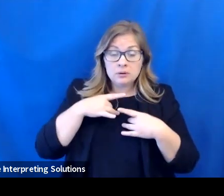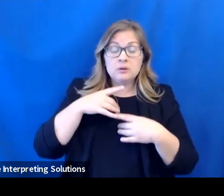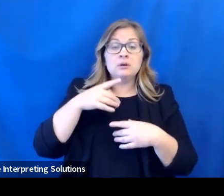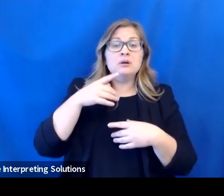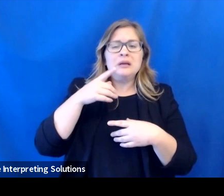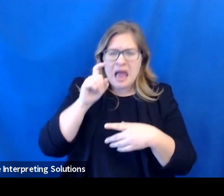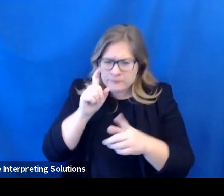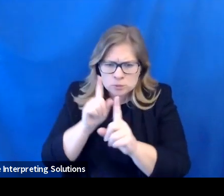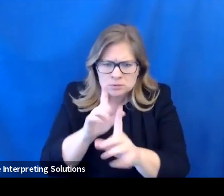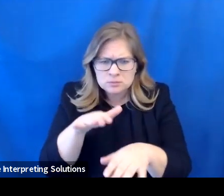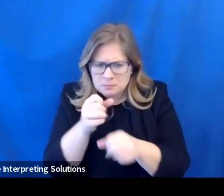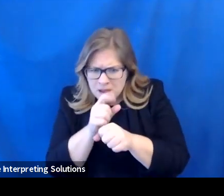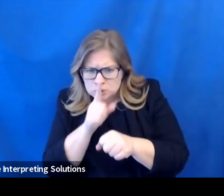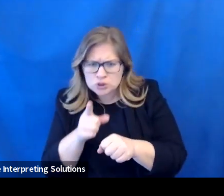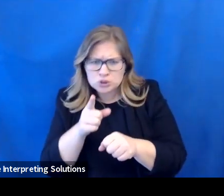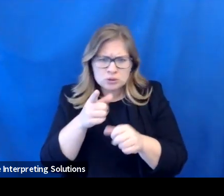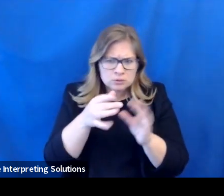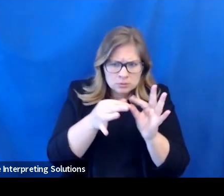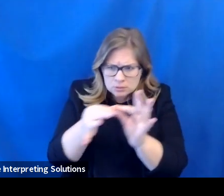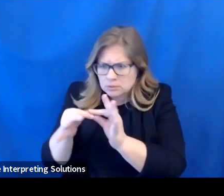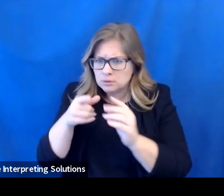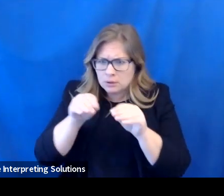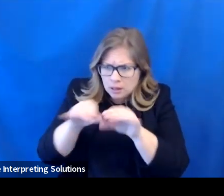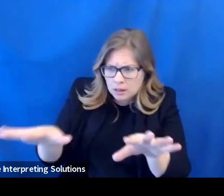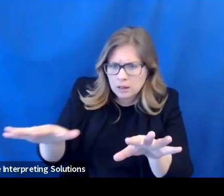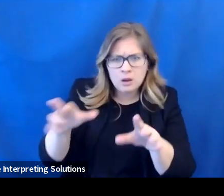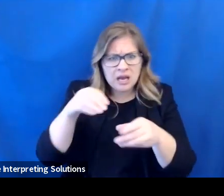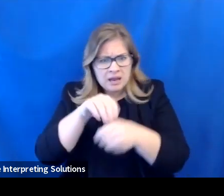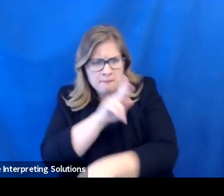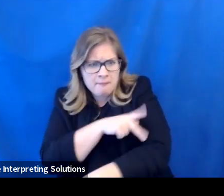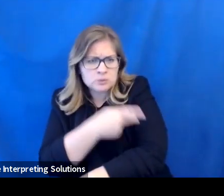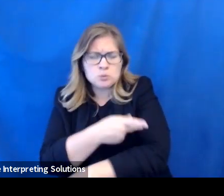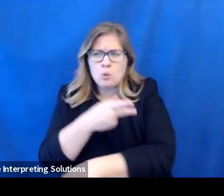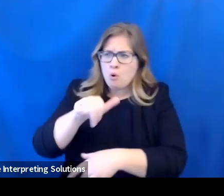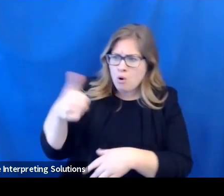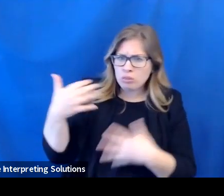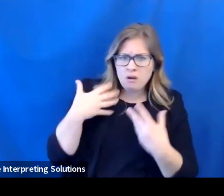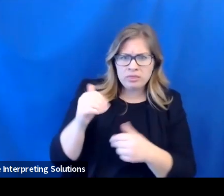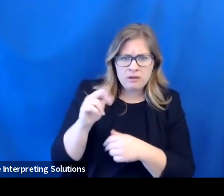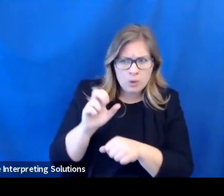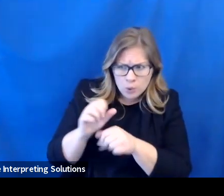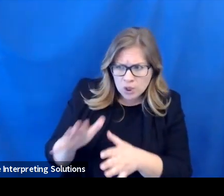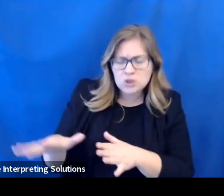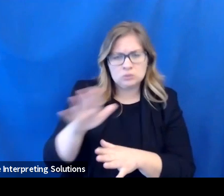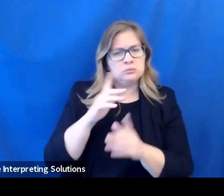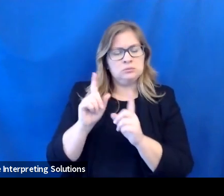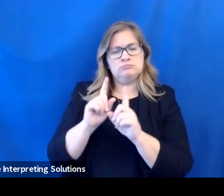then continue, sorry. I was just going to say to your other question about presumptive cases,